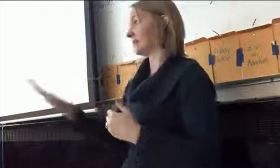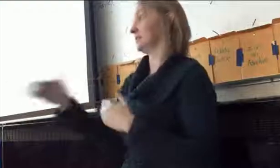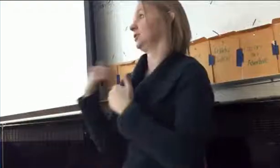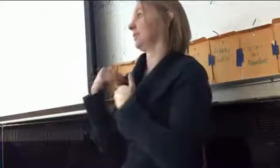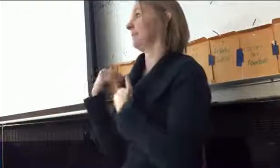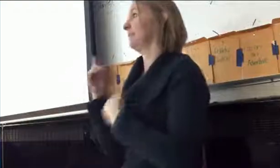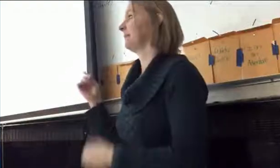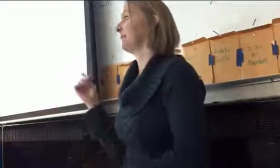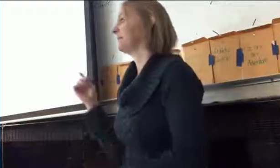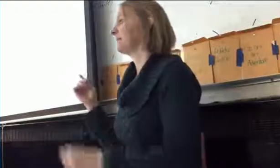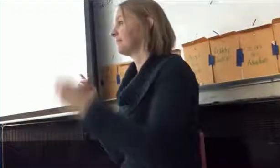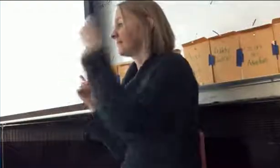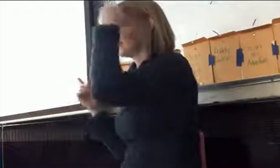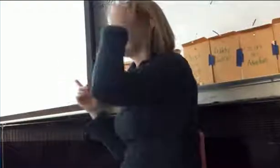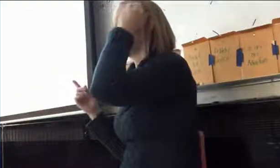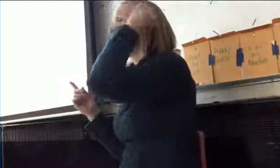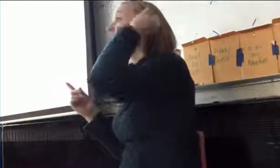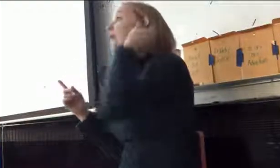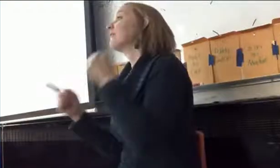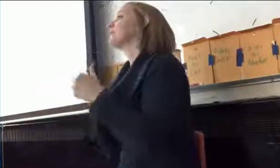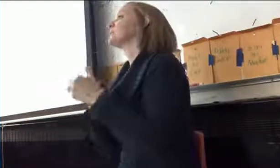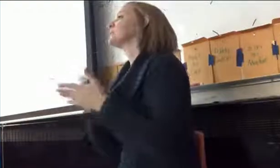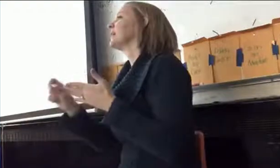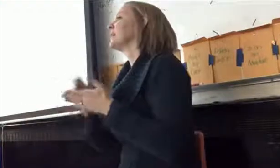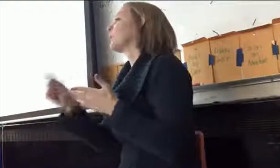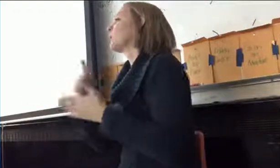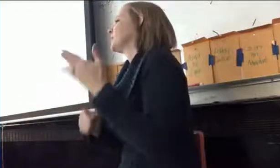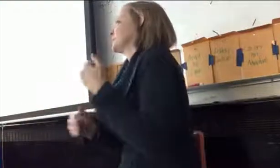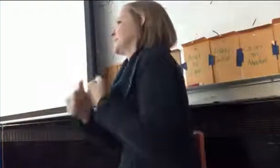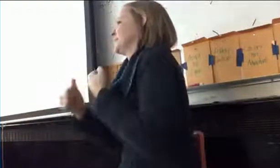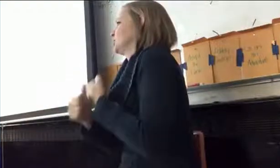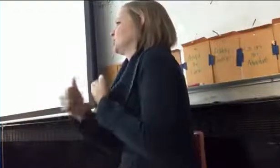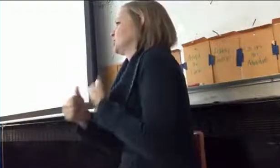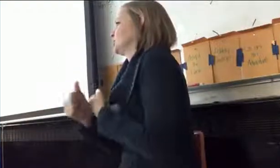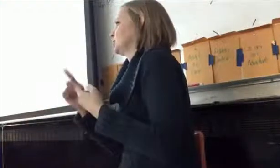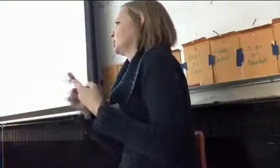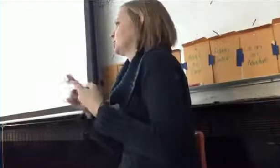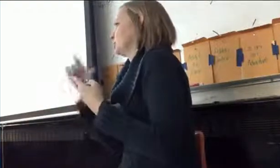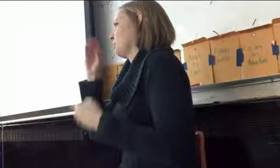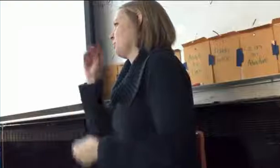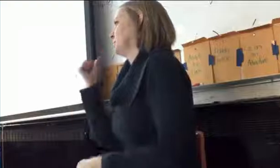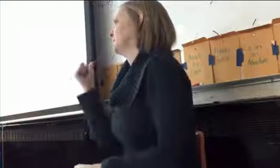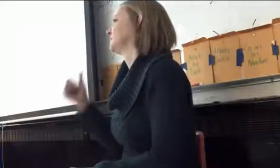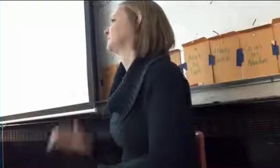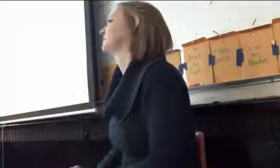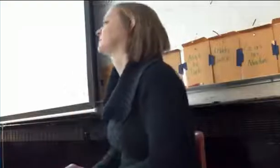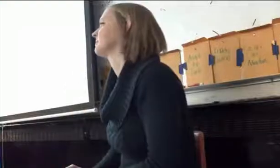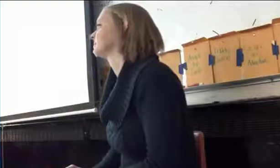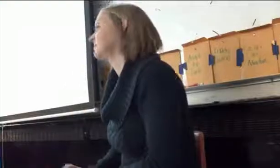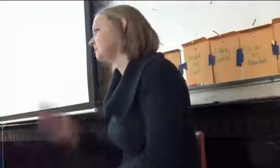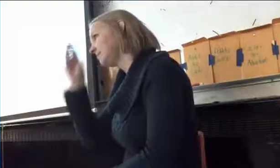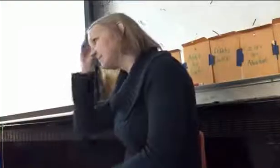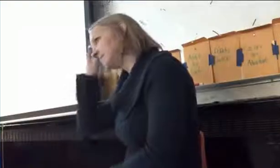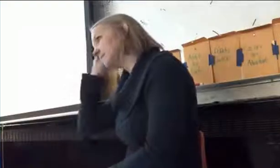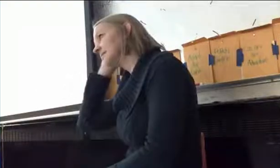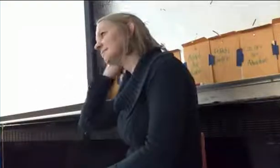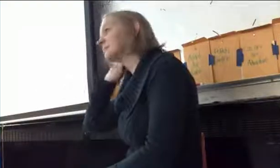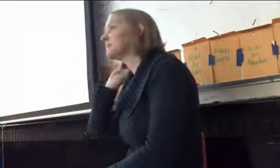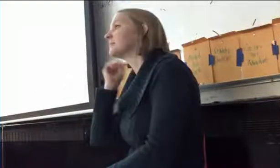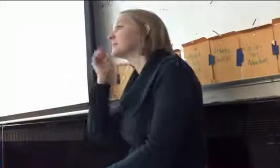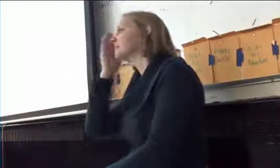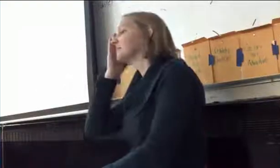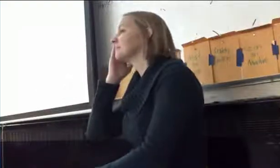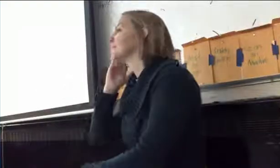job. So I want you to first write down what are some dangers to him. So what are some dangers to this kid?